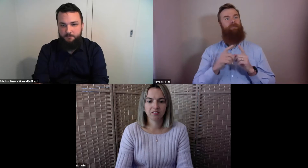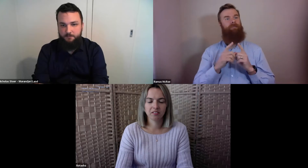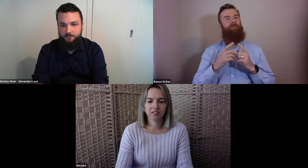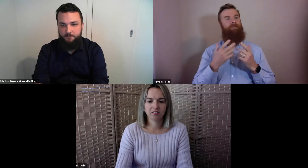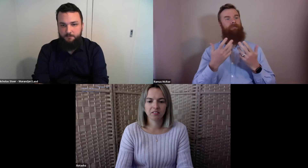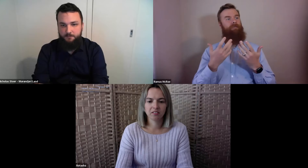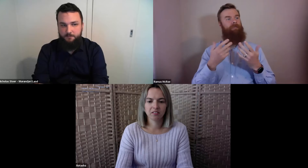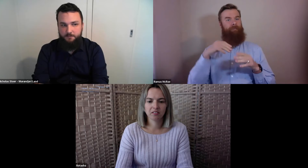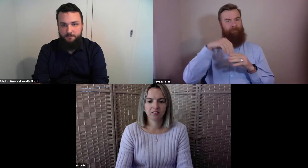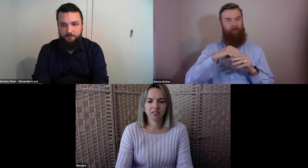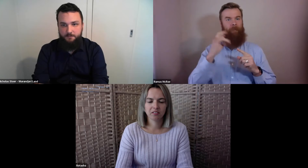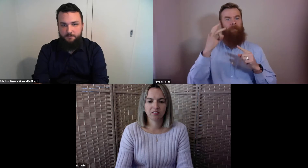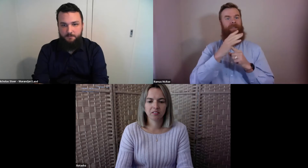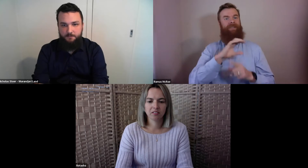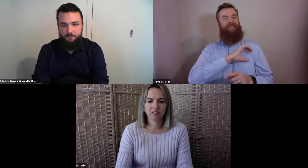And I think